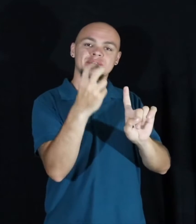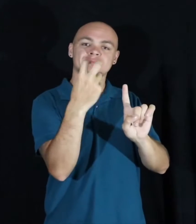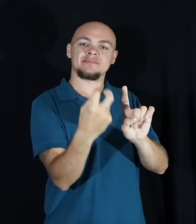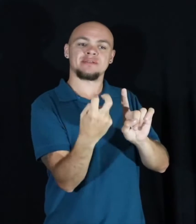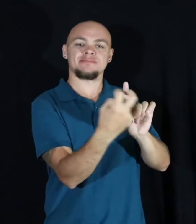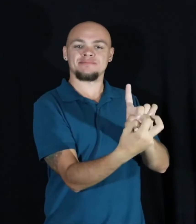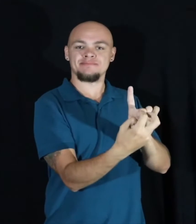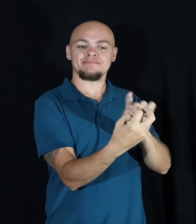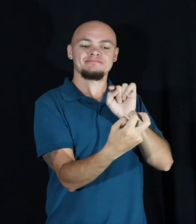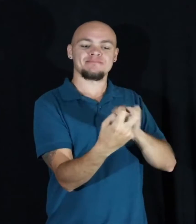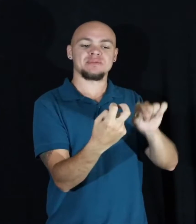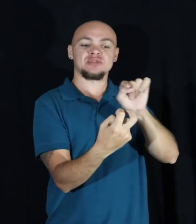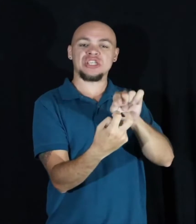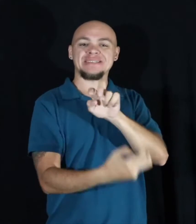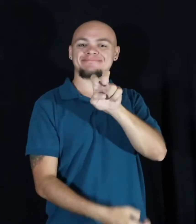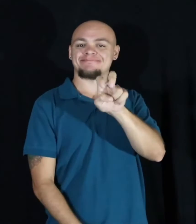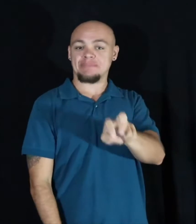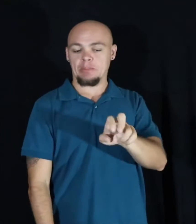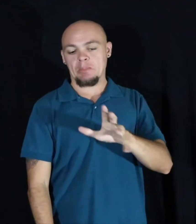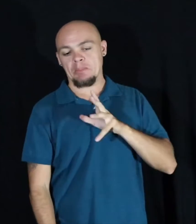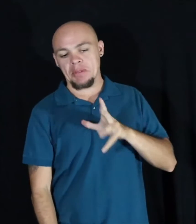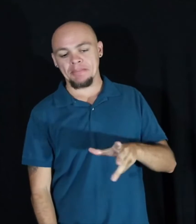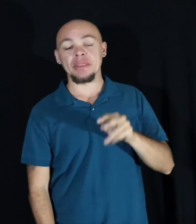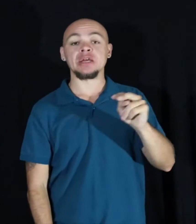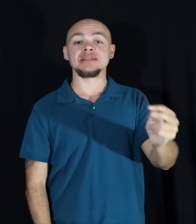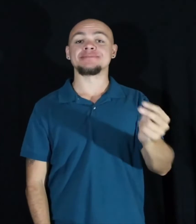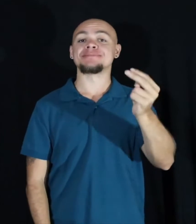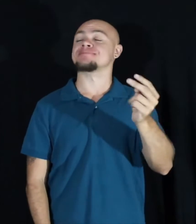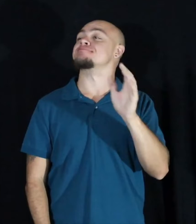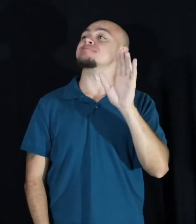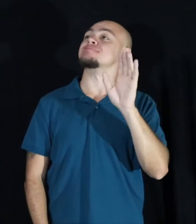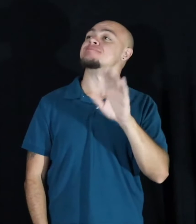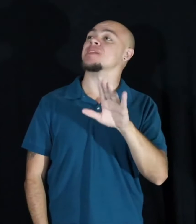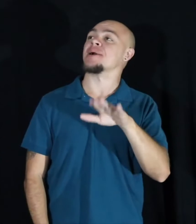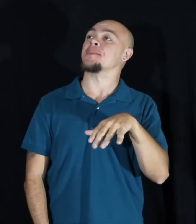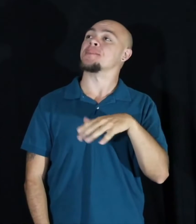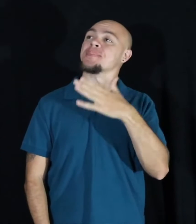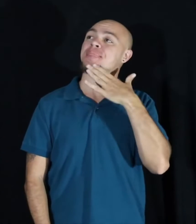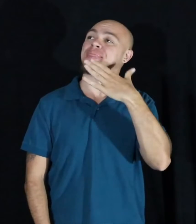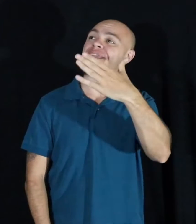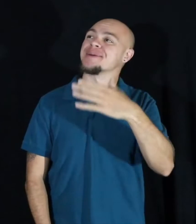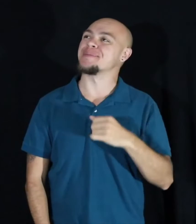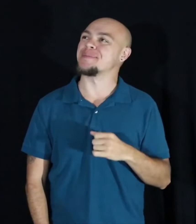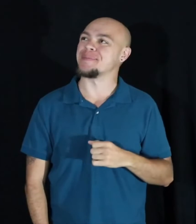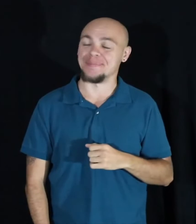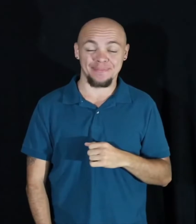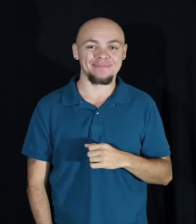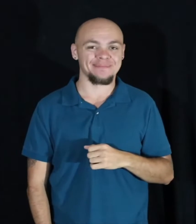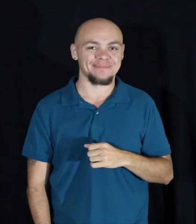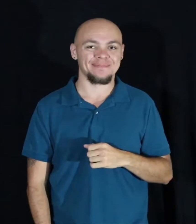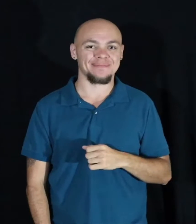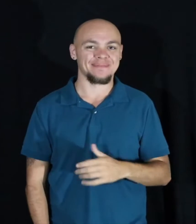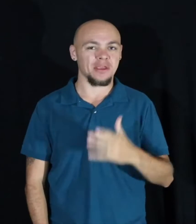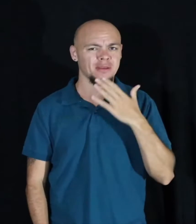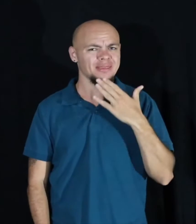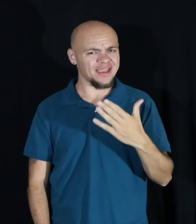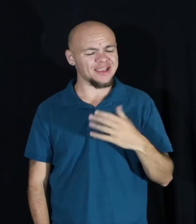let Miss Mildred sit down, and she looked up at me and said, "Thank you. Thank